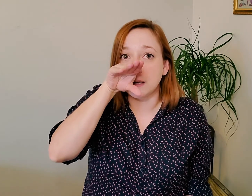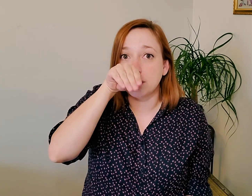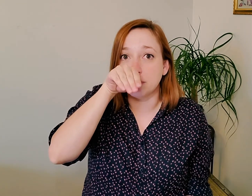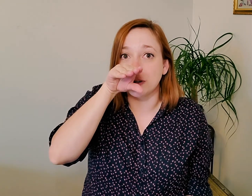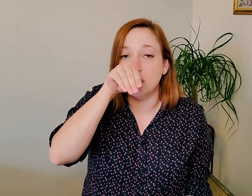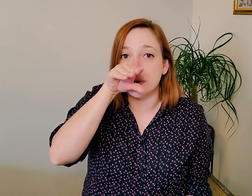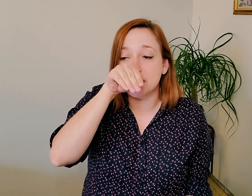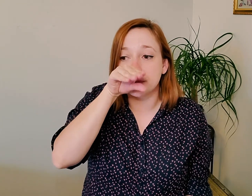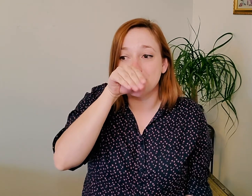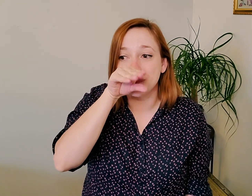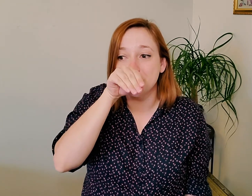for goose.